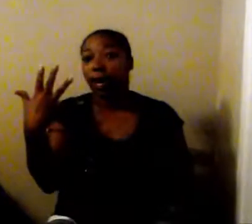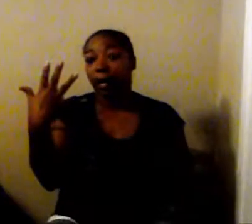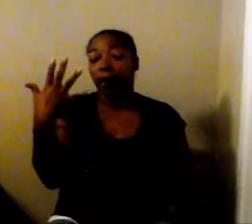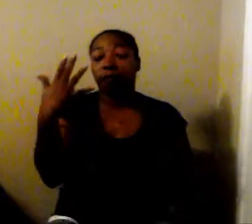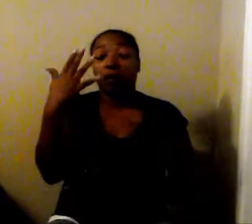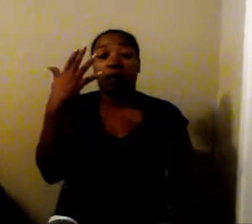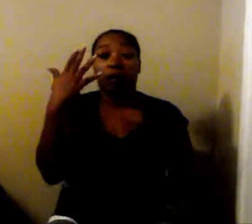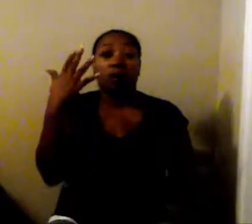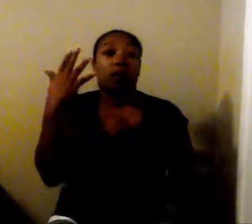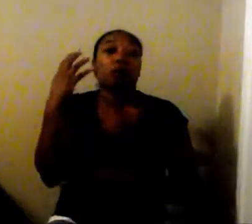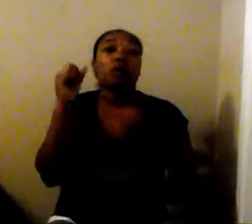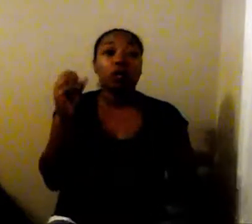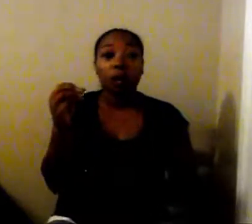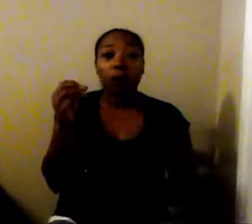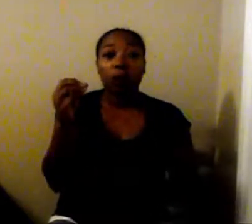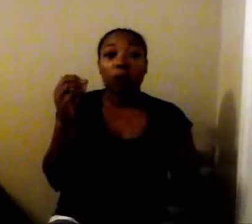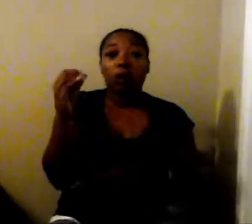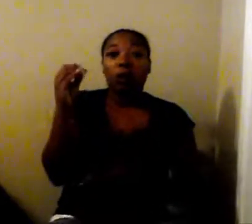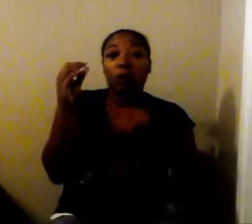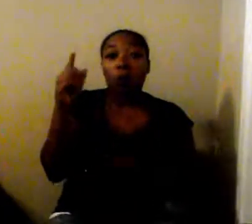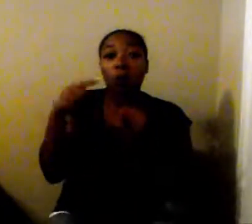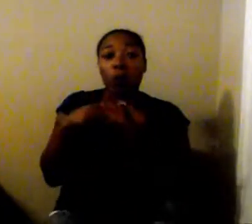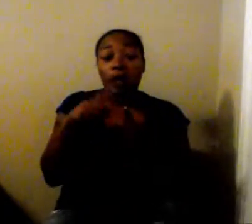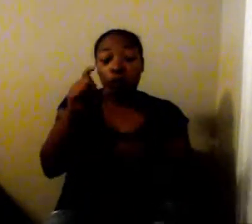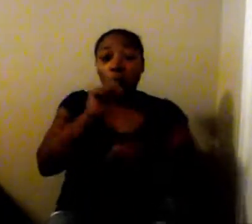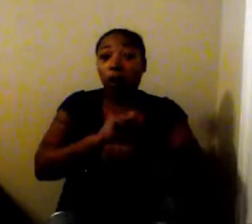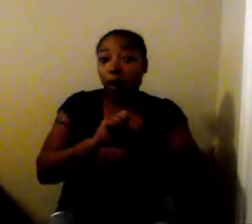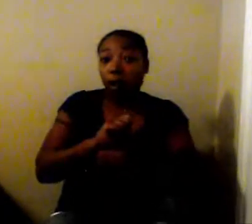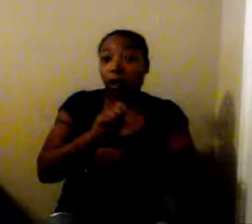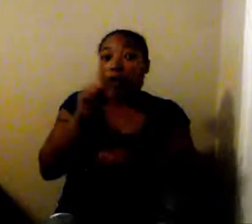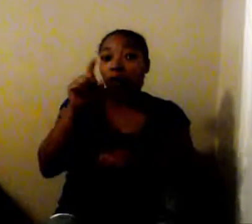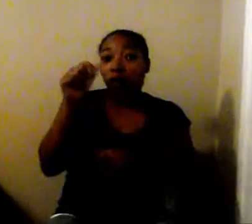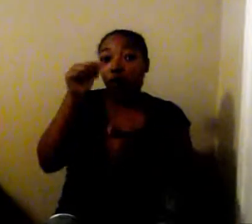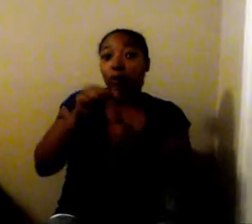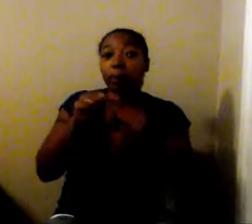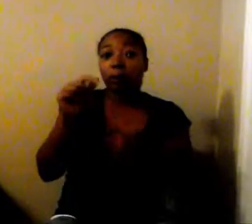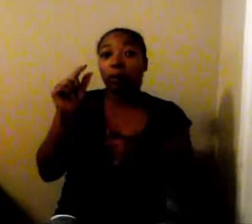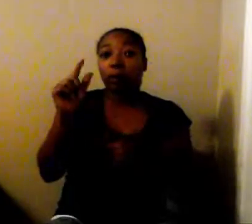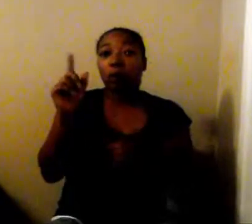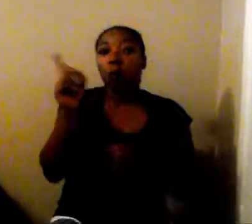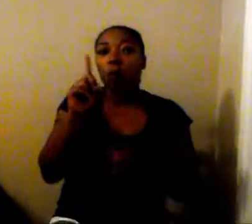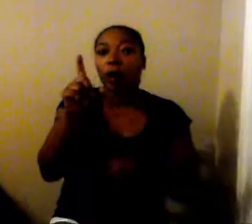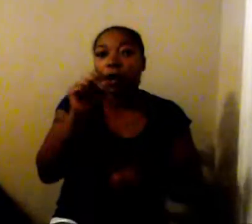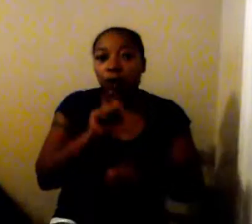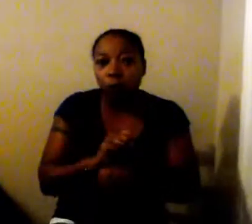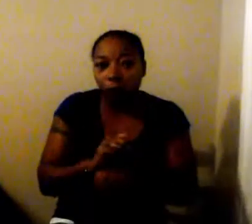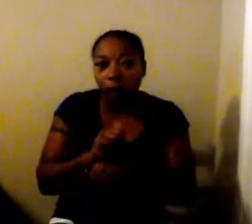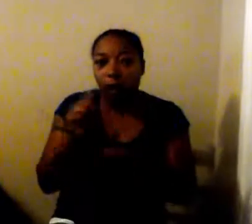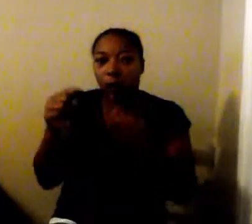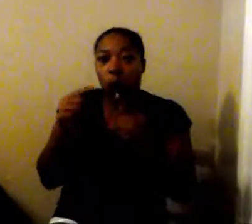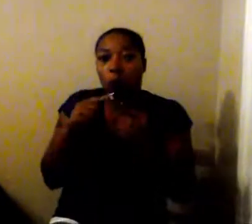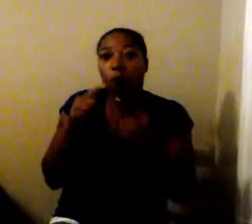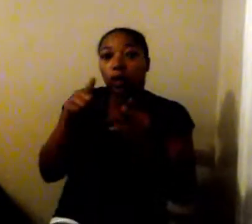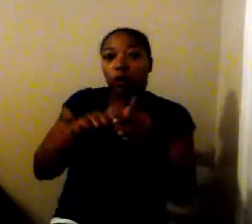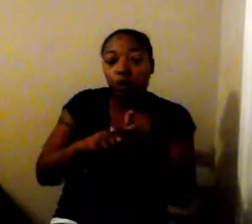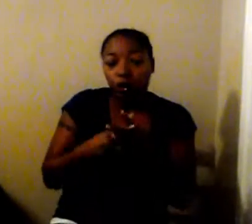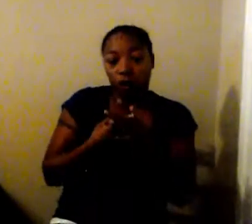5. So when you work, you need to remember where you worked, when you